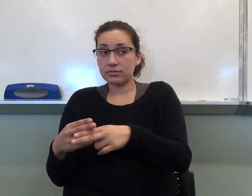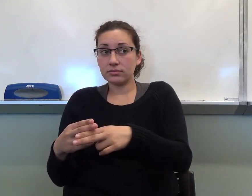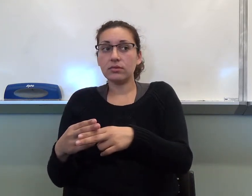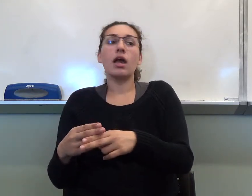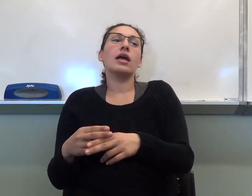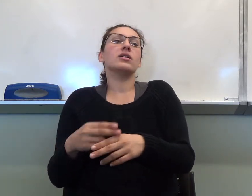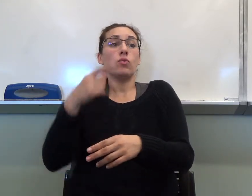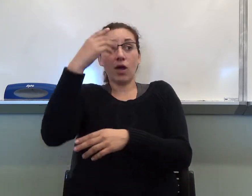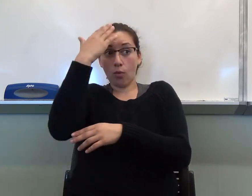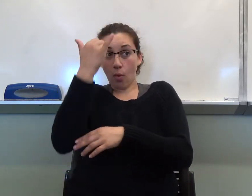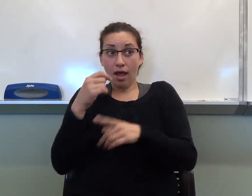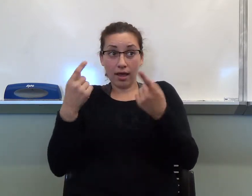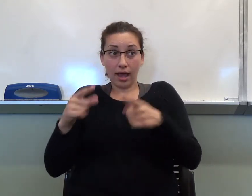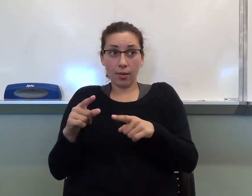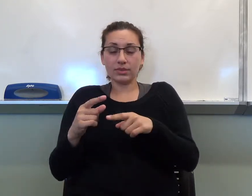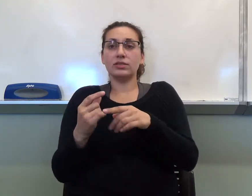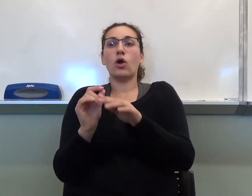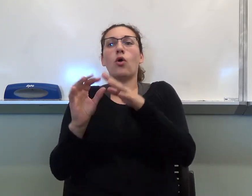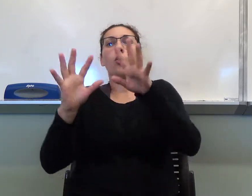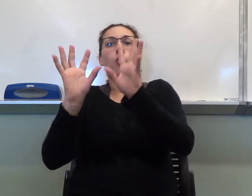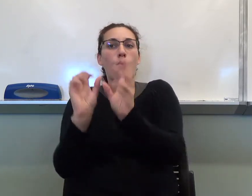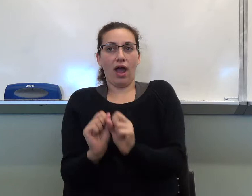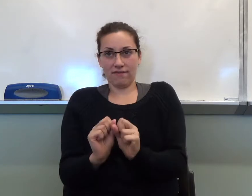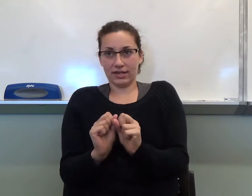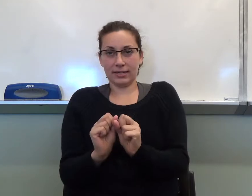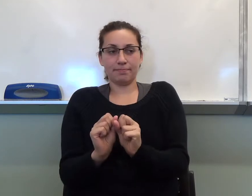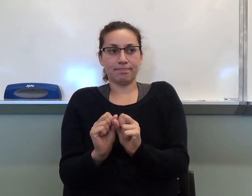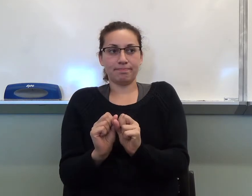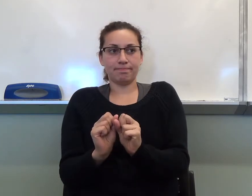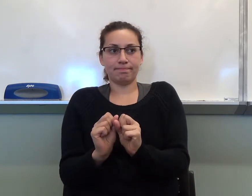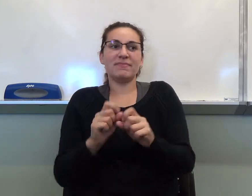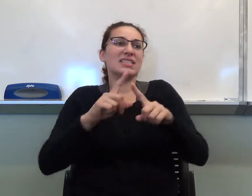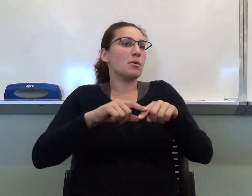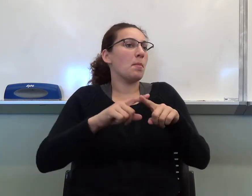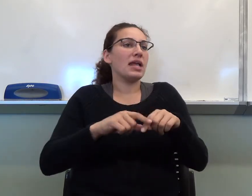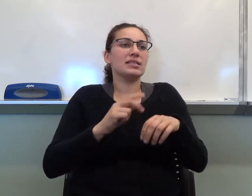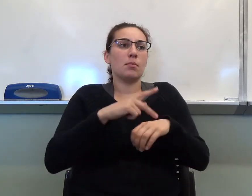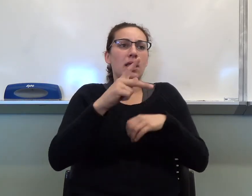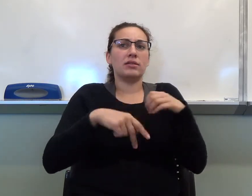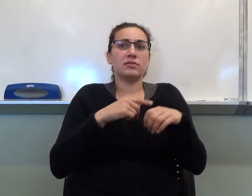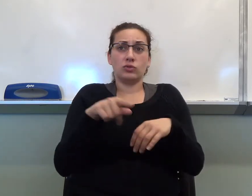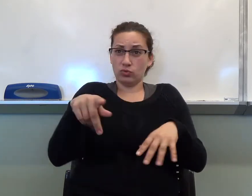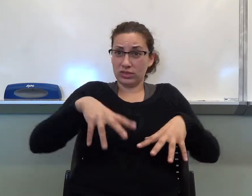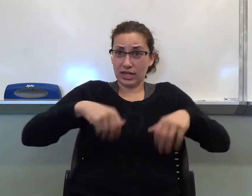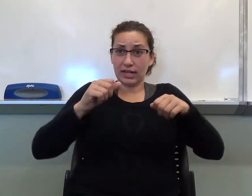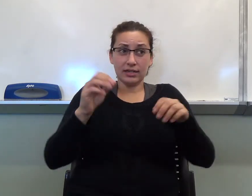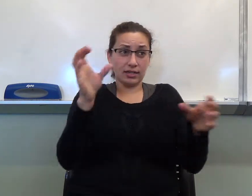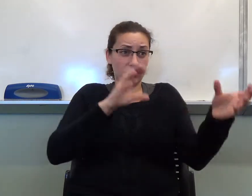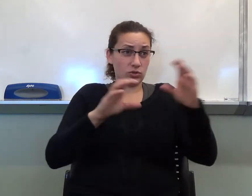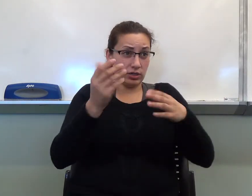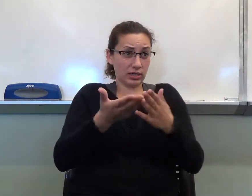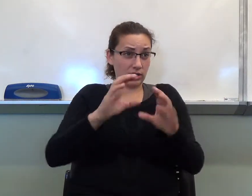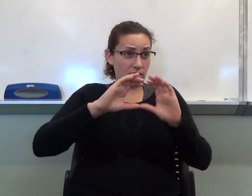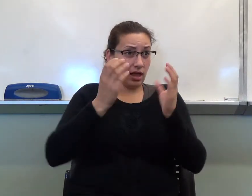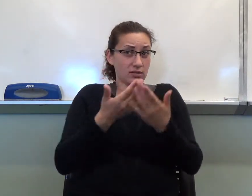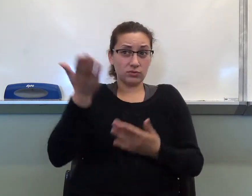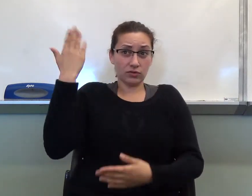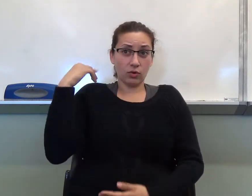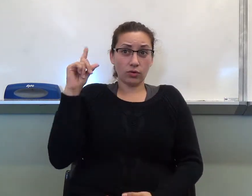mass does not depend on the pull. Anyone had any chemistry? No? In high school?